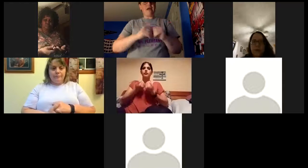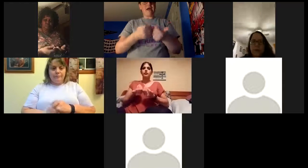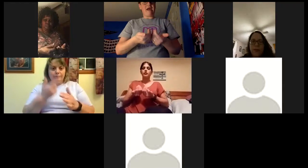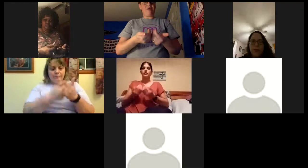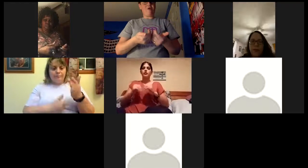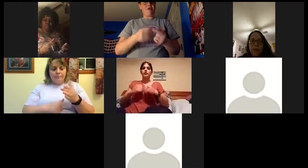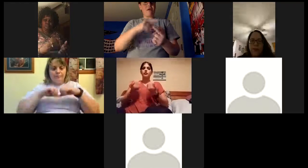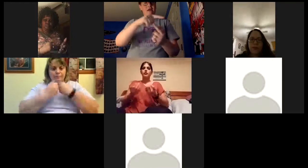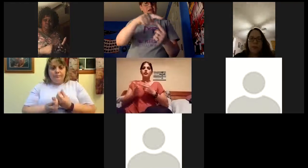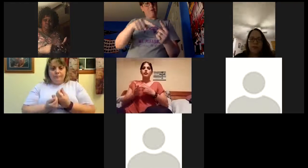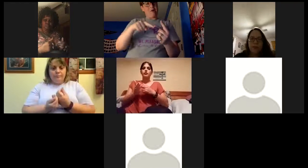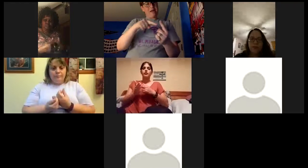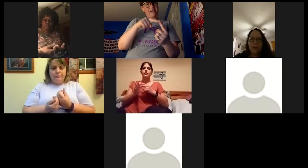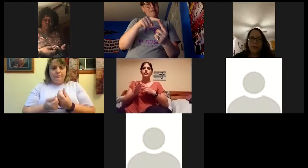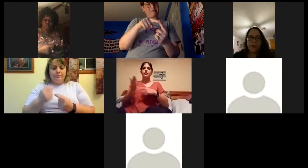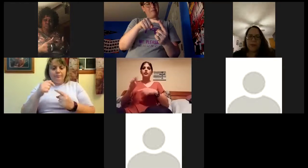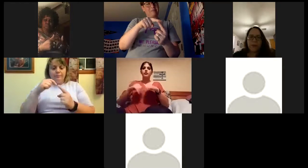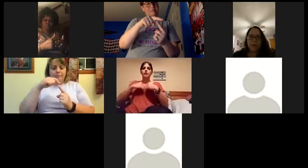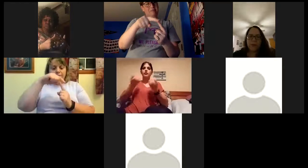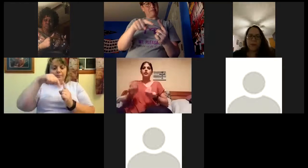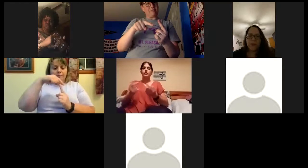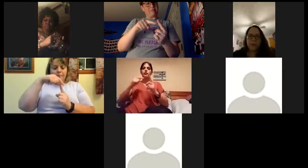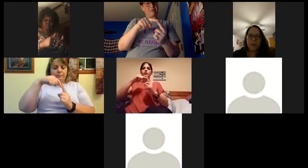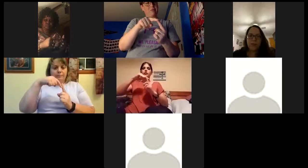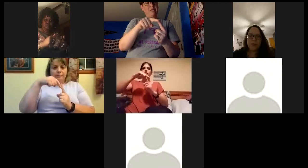What, how, and when.